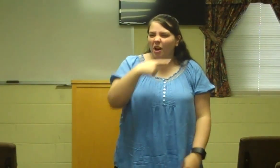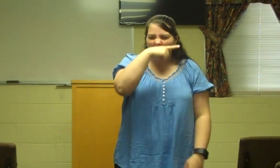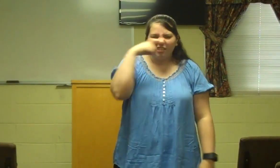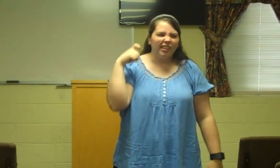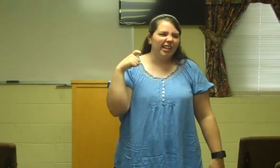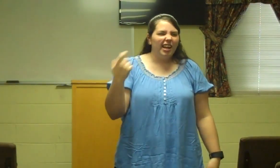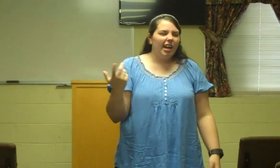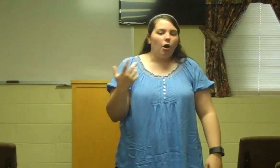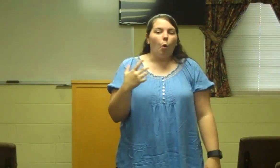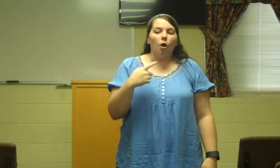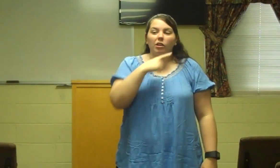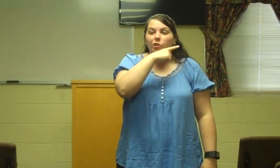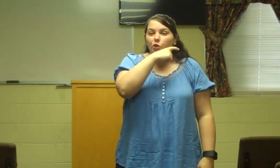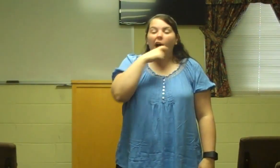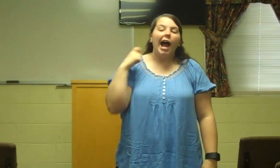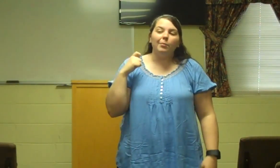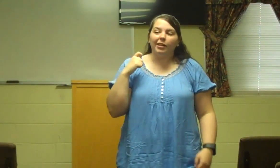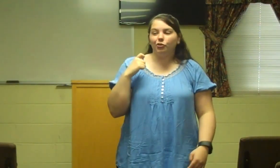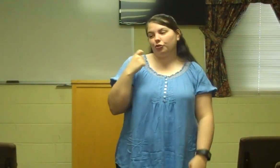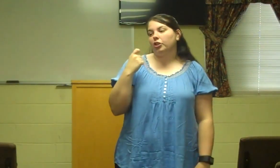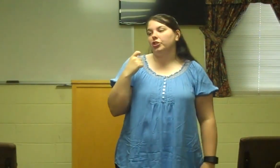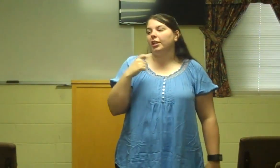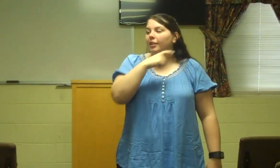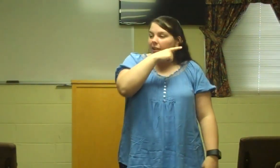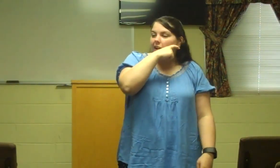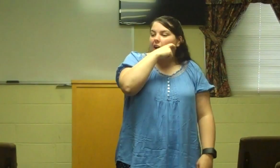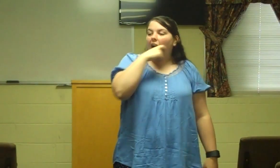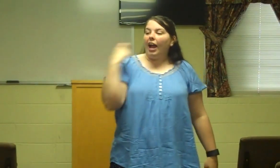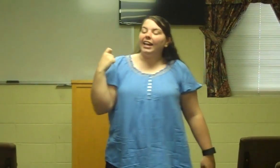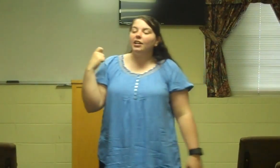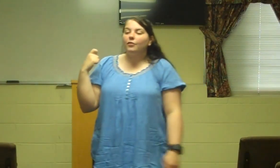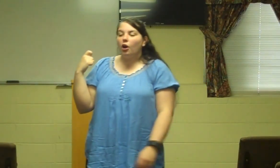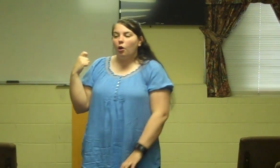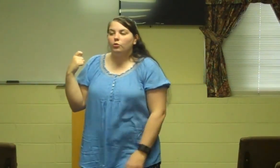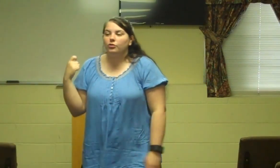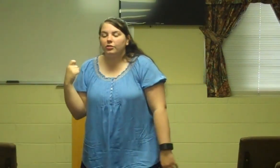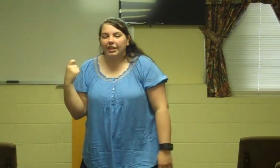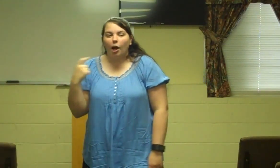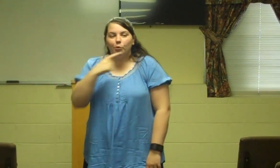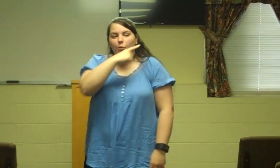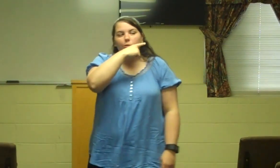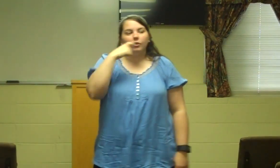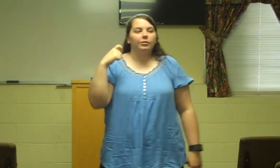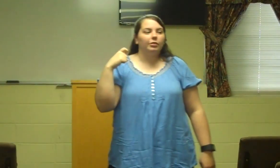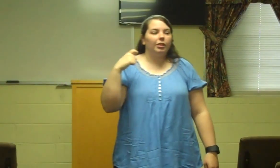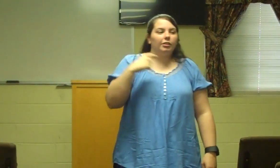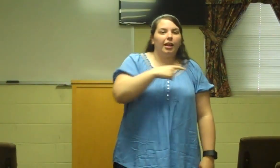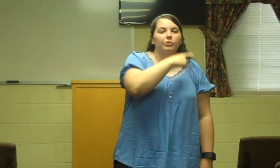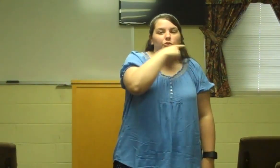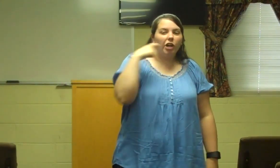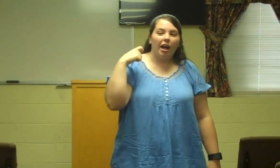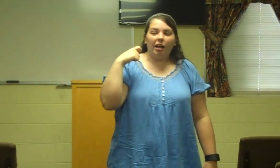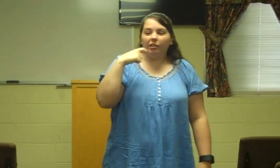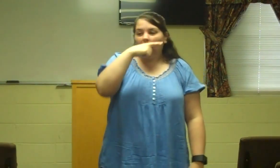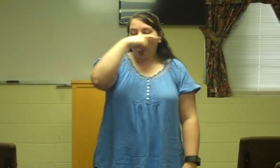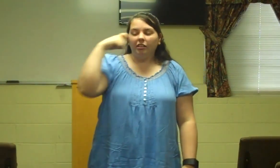up, ugly, or dry because you're thirsty. Any of those can help you remember, dry,